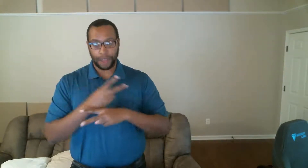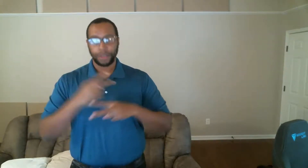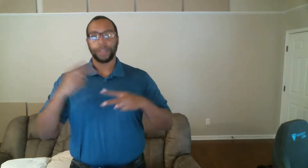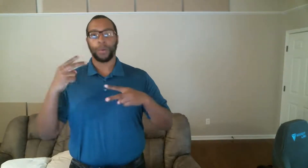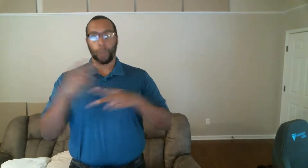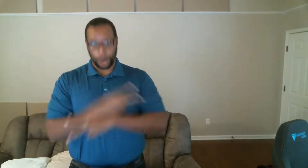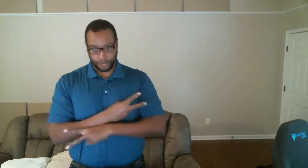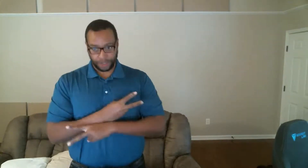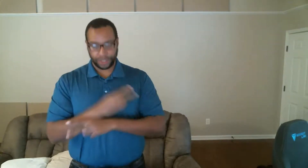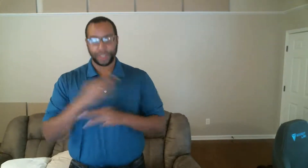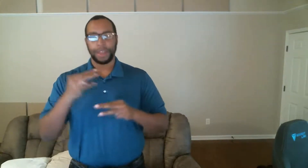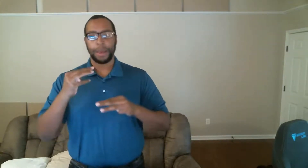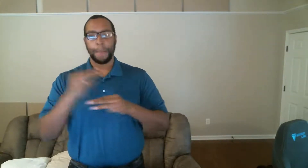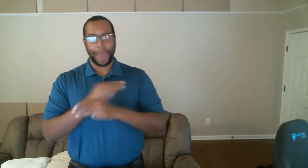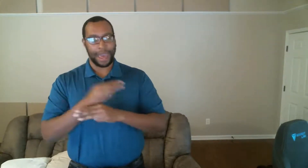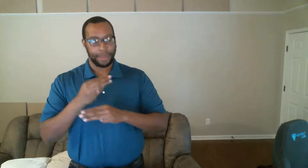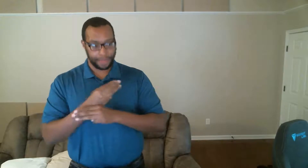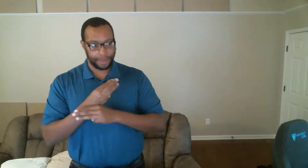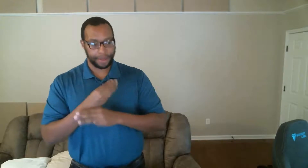out, worse, math.